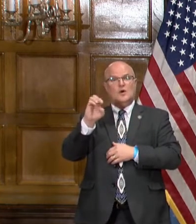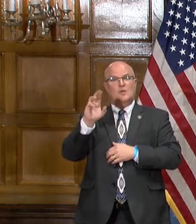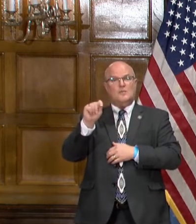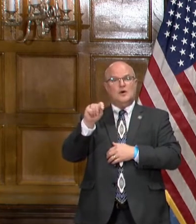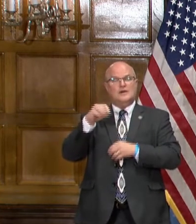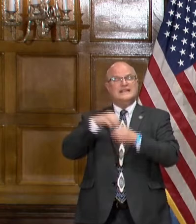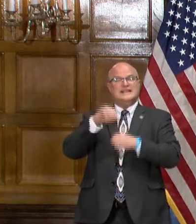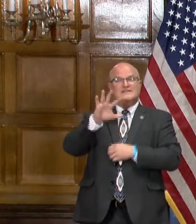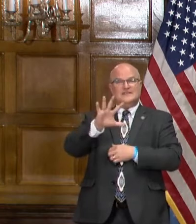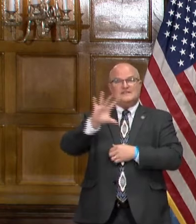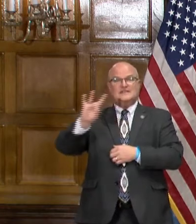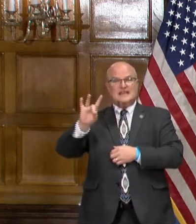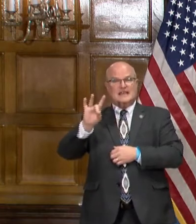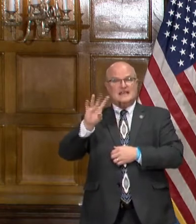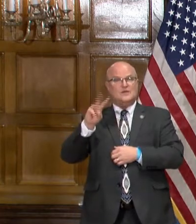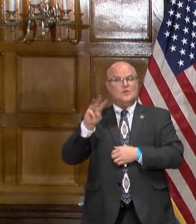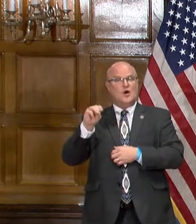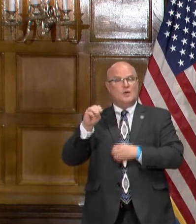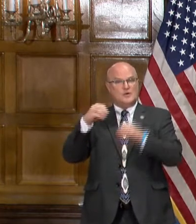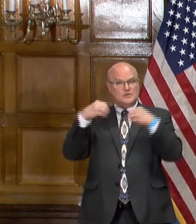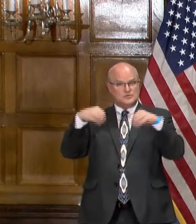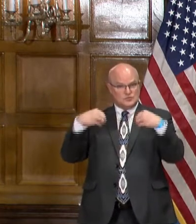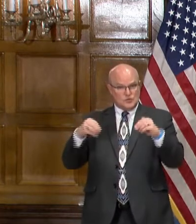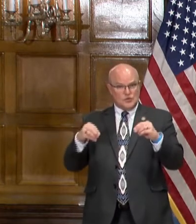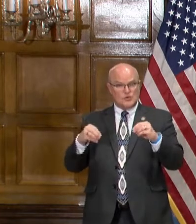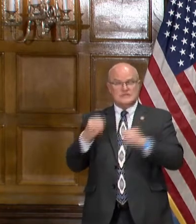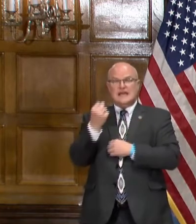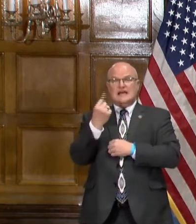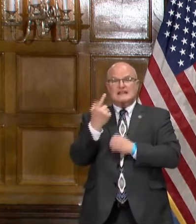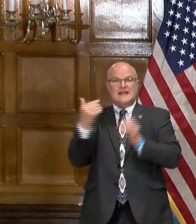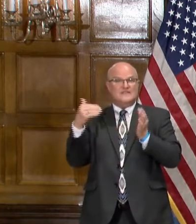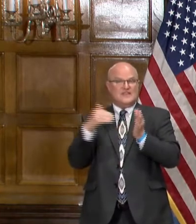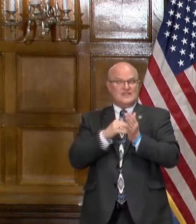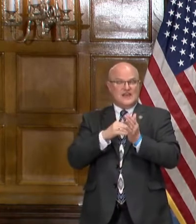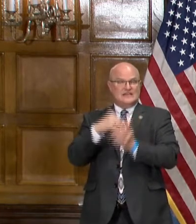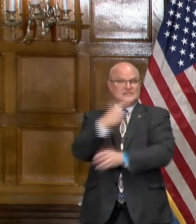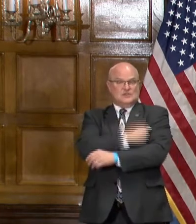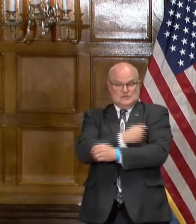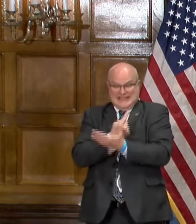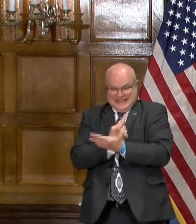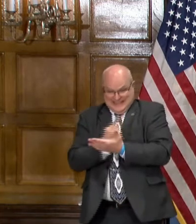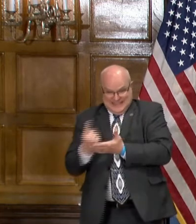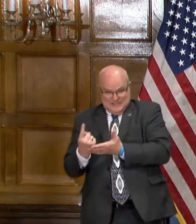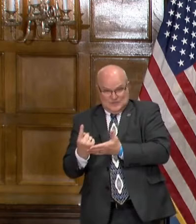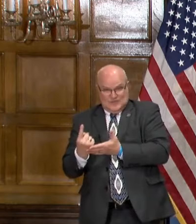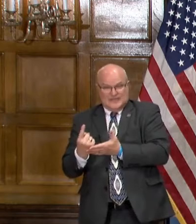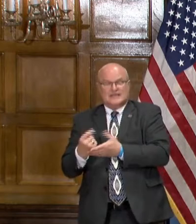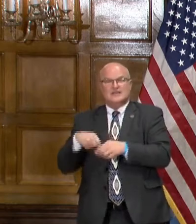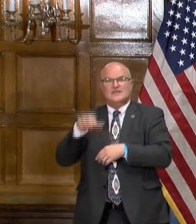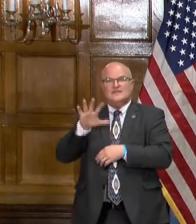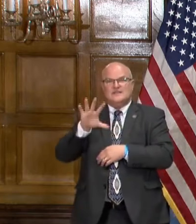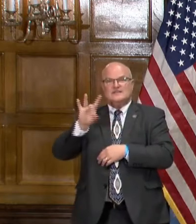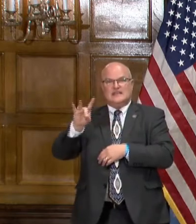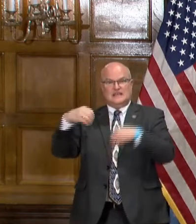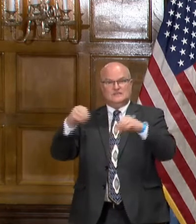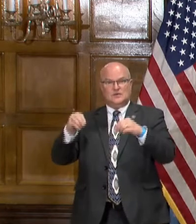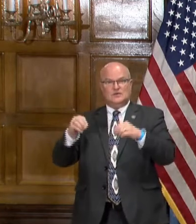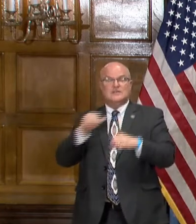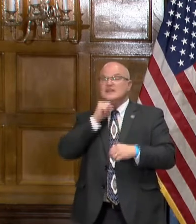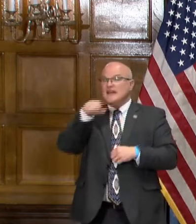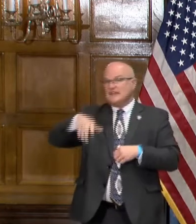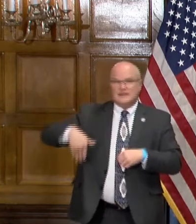Walmart stores, and there will be 11,000 doses that will be delivered this week to those 58 Walmart stores. They're not